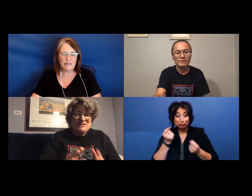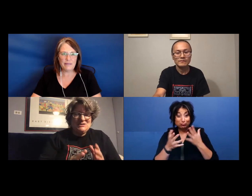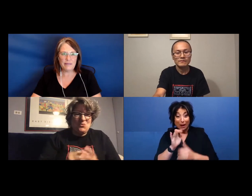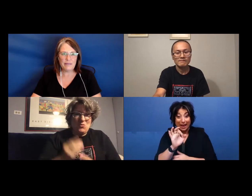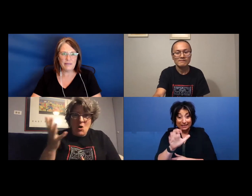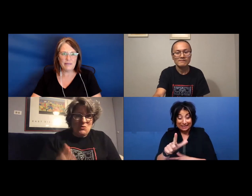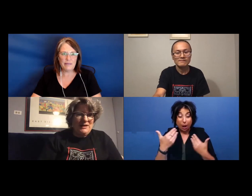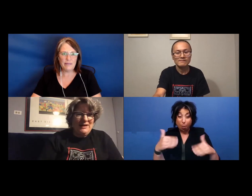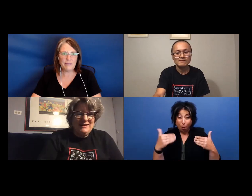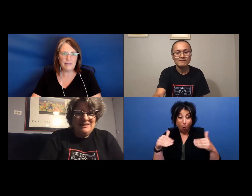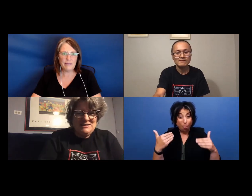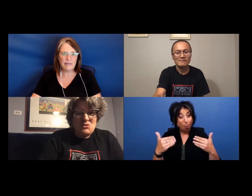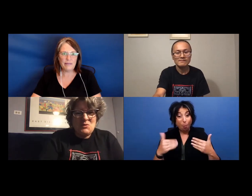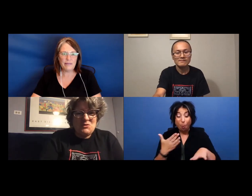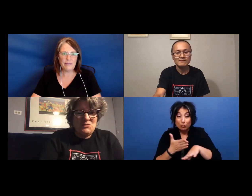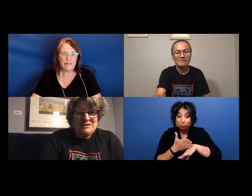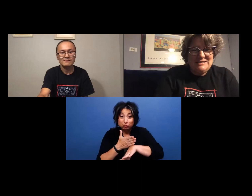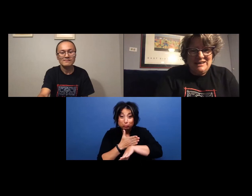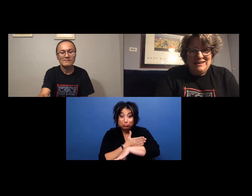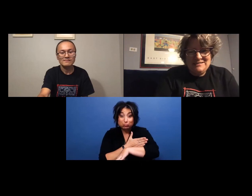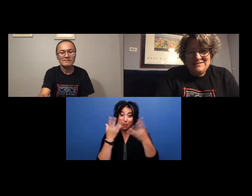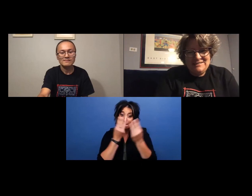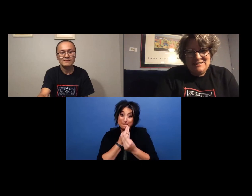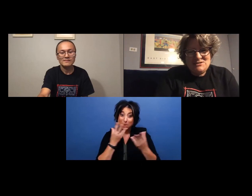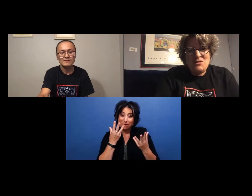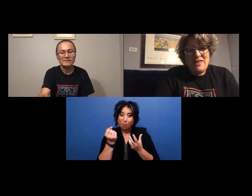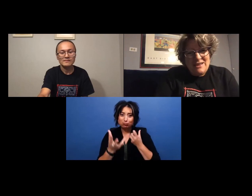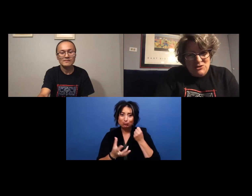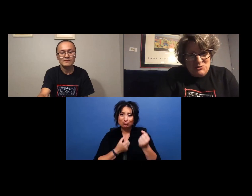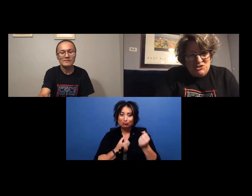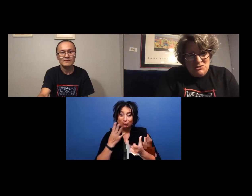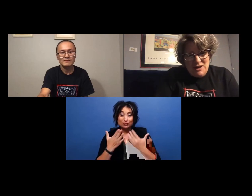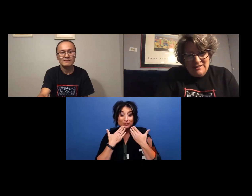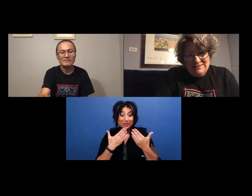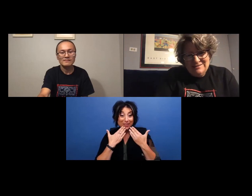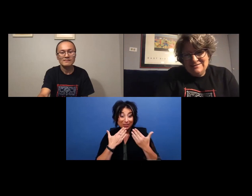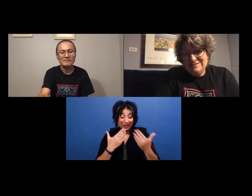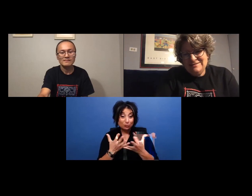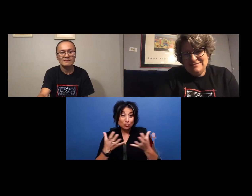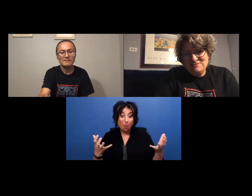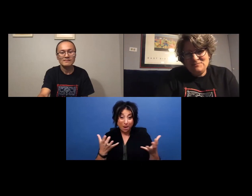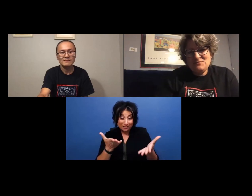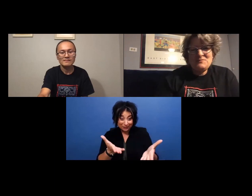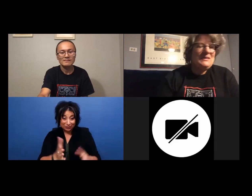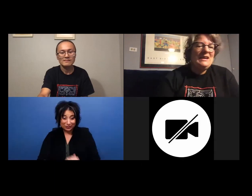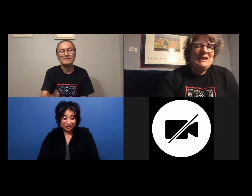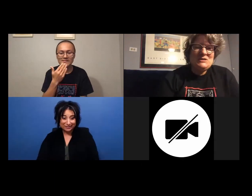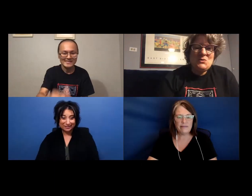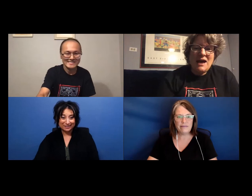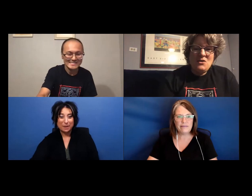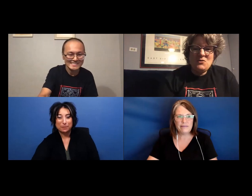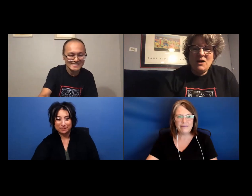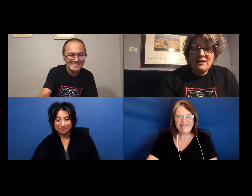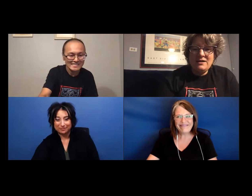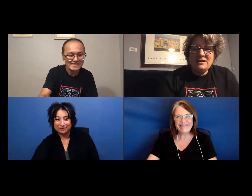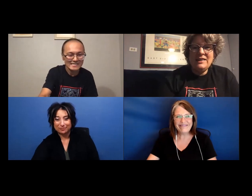has just grown, and it's so beautiful to see. So thank you, GUN. And so